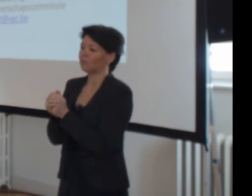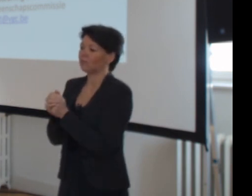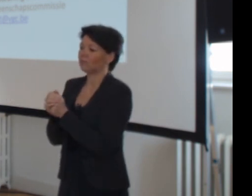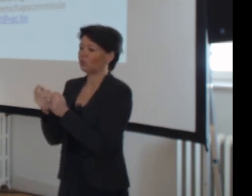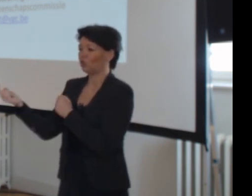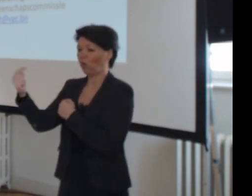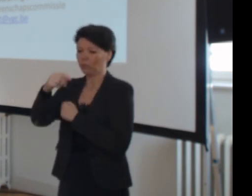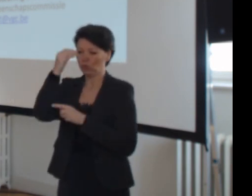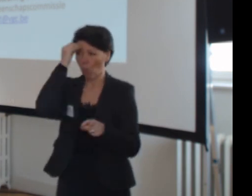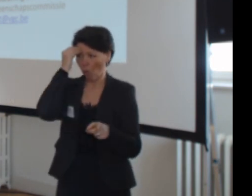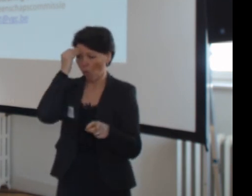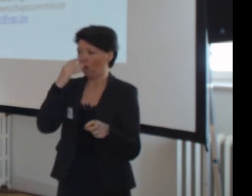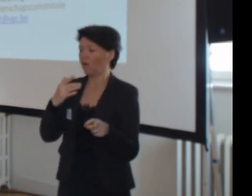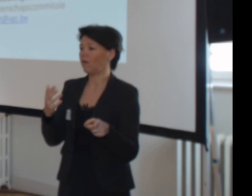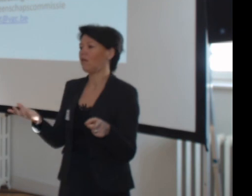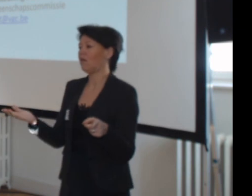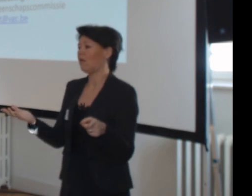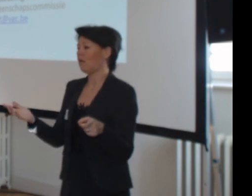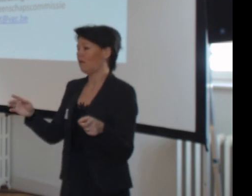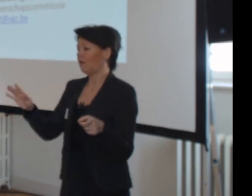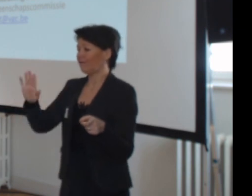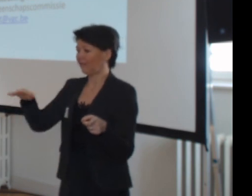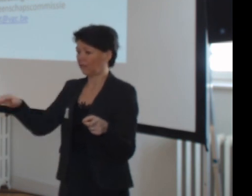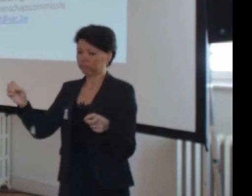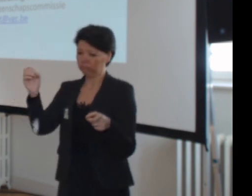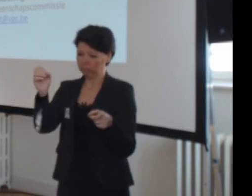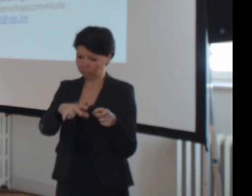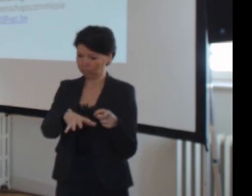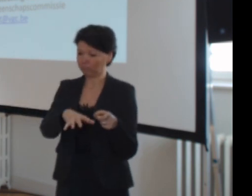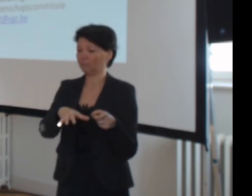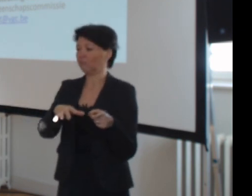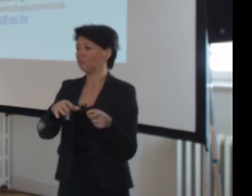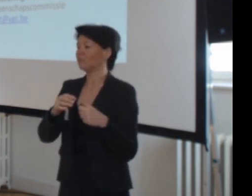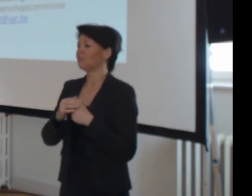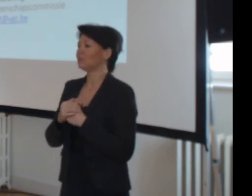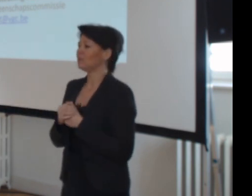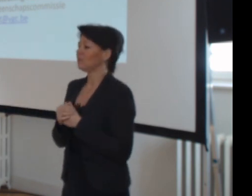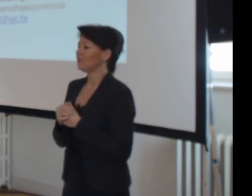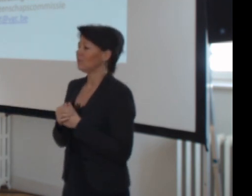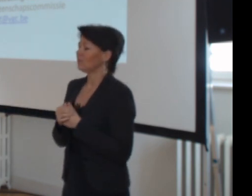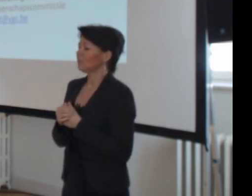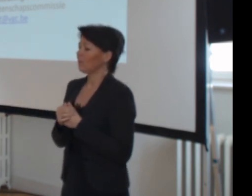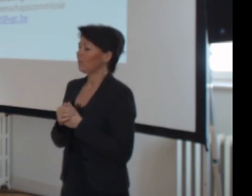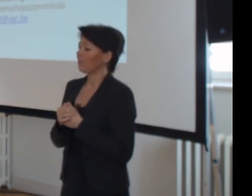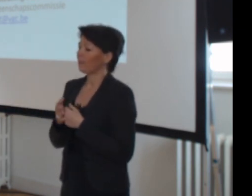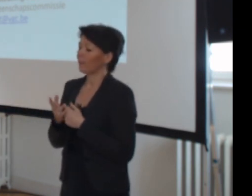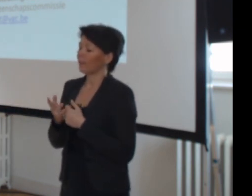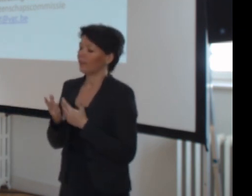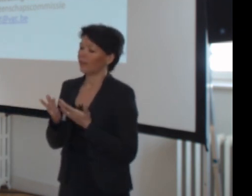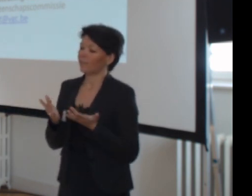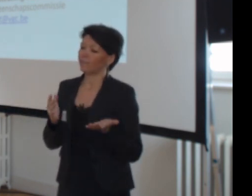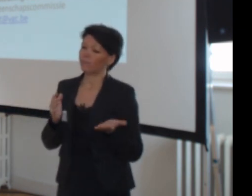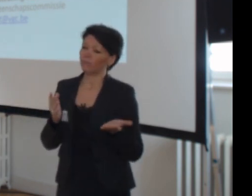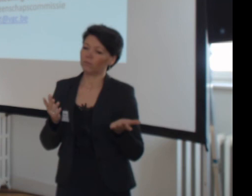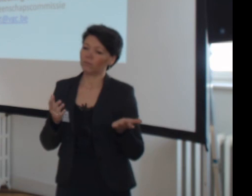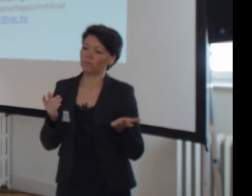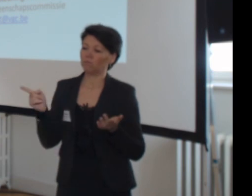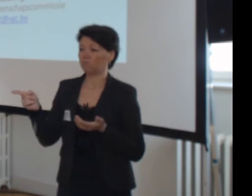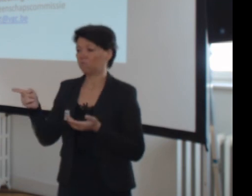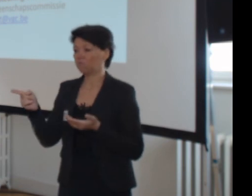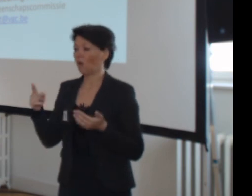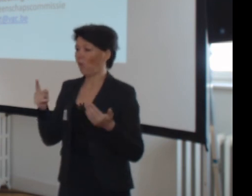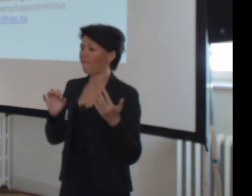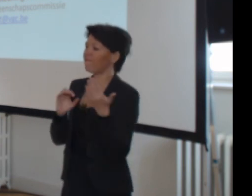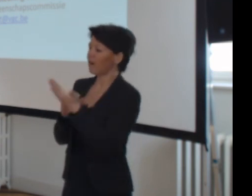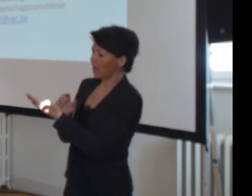go to schools and have their children place in the school, they are asked whether they